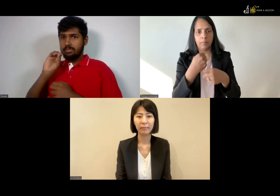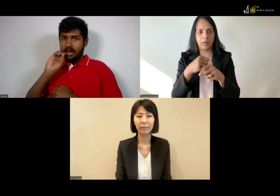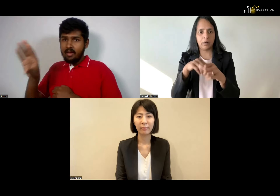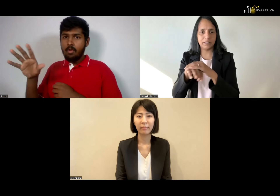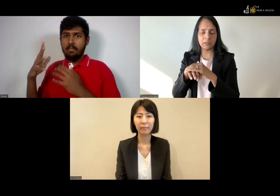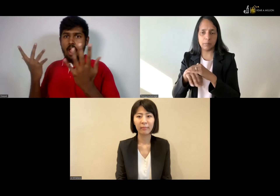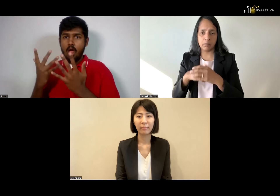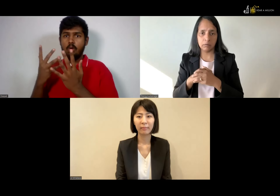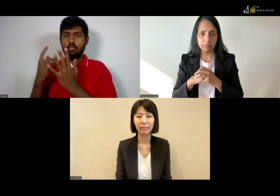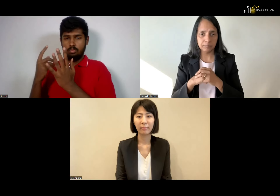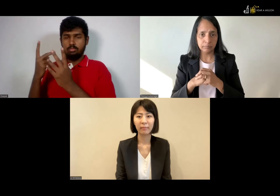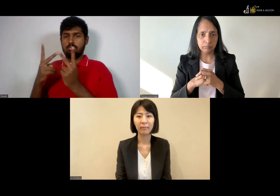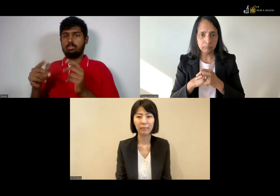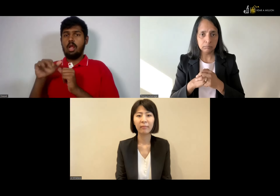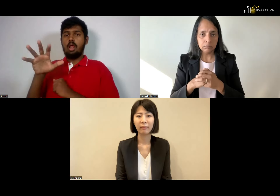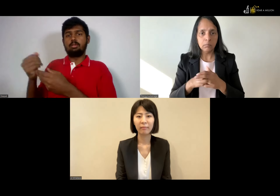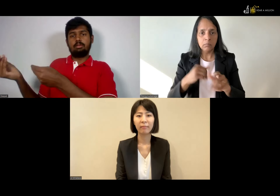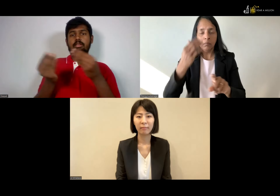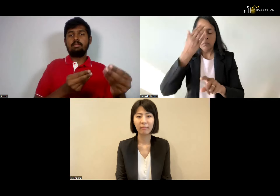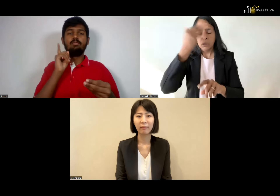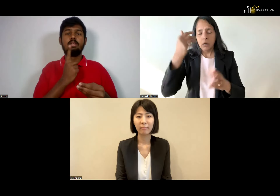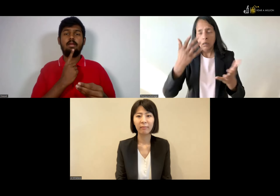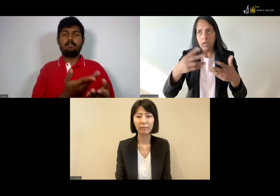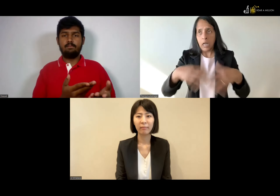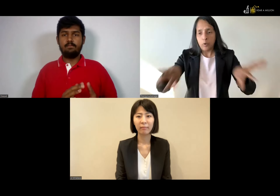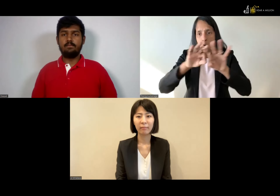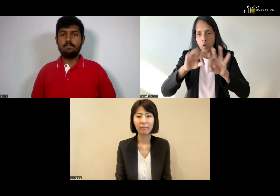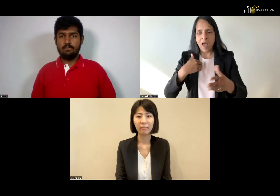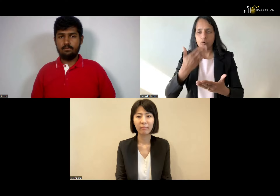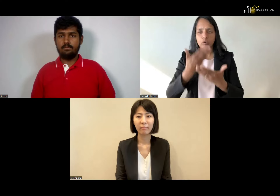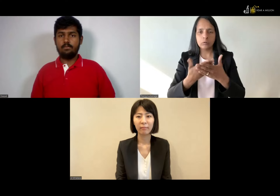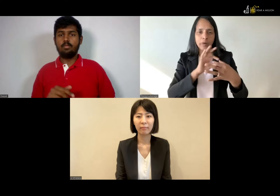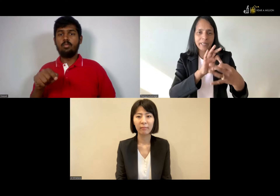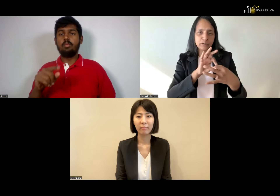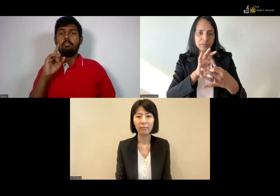the health services can make accessible to the deaf community.